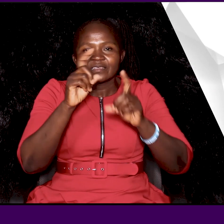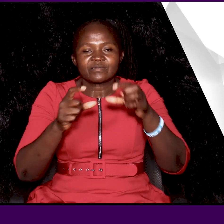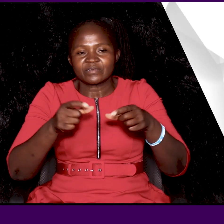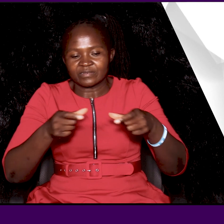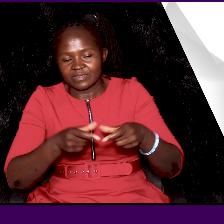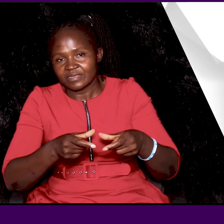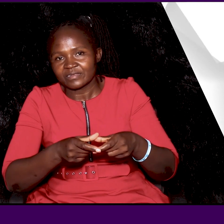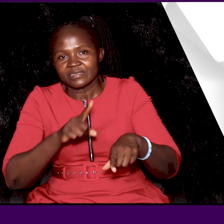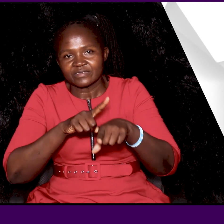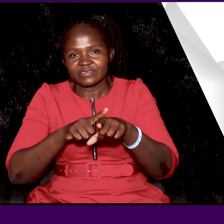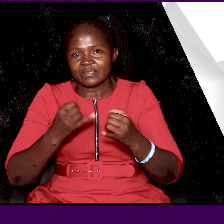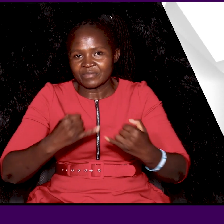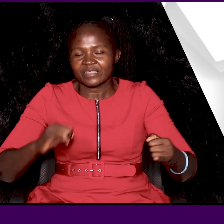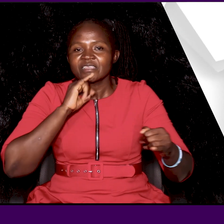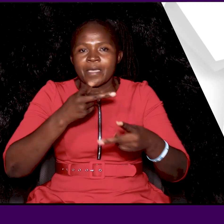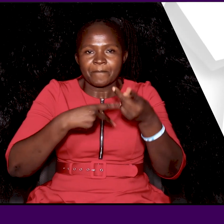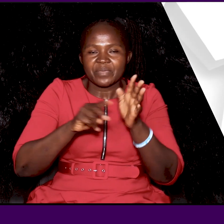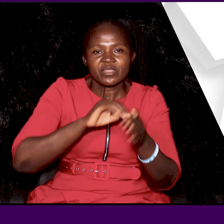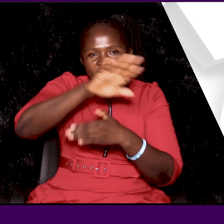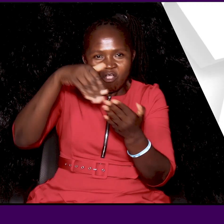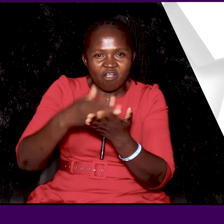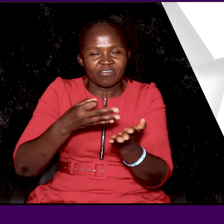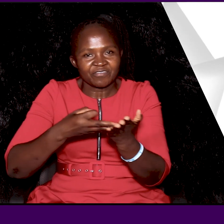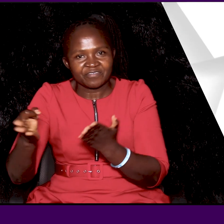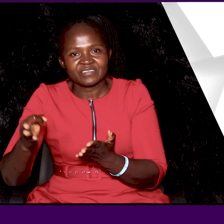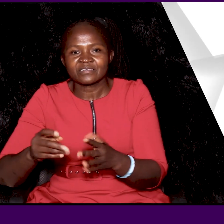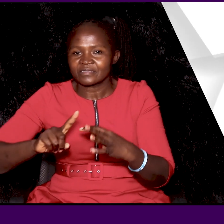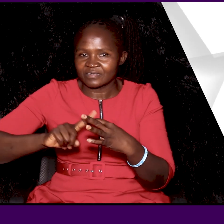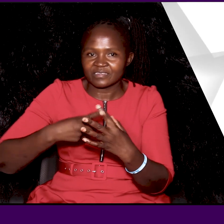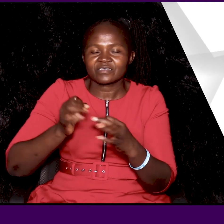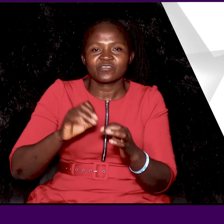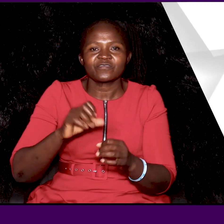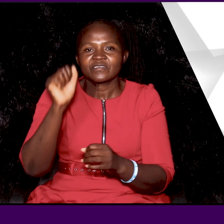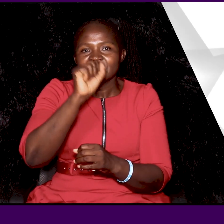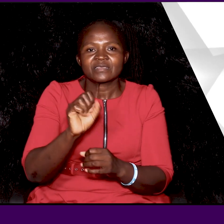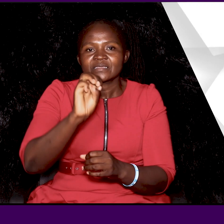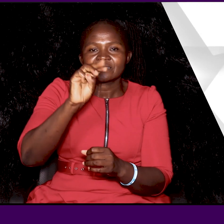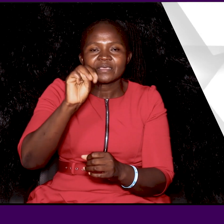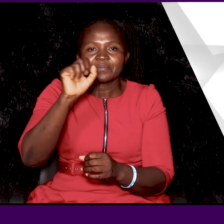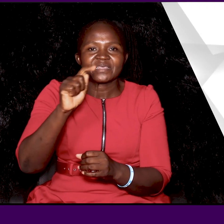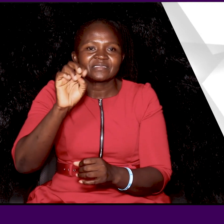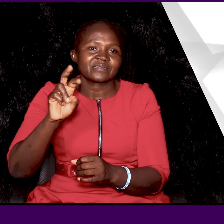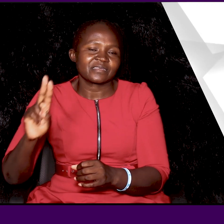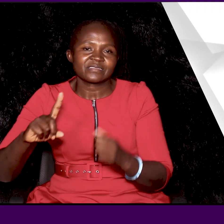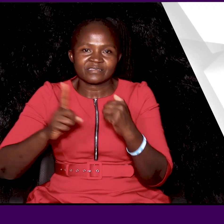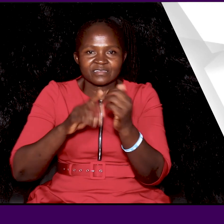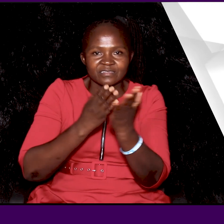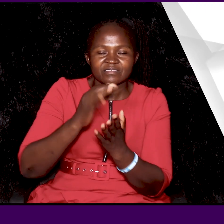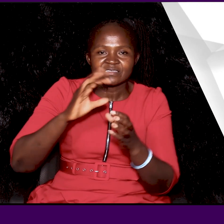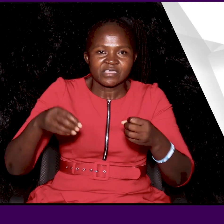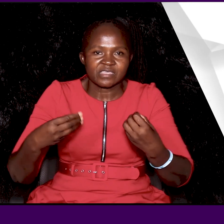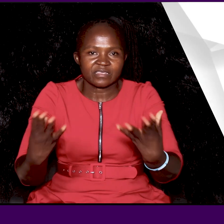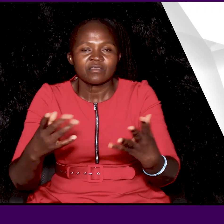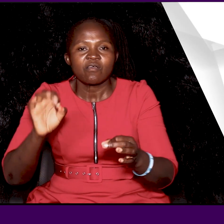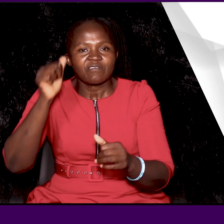cards. The timeline is payment of all fees at commencement of semester. The sixth service is issuance